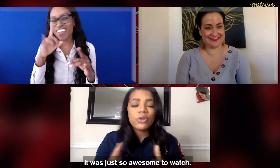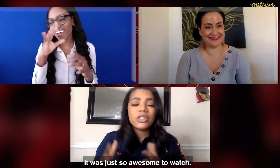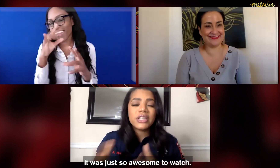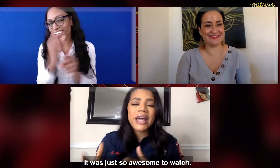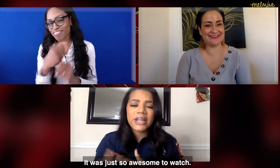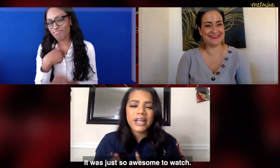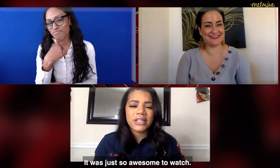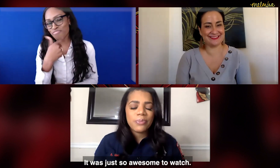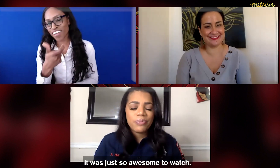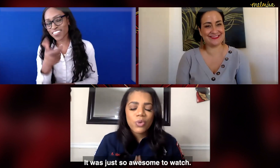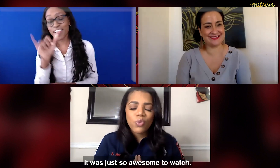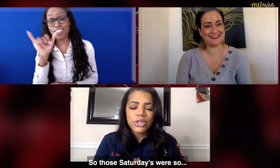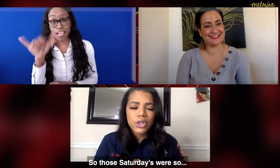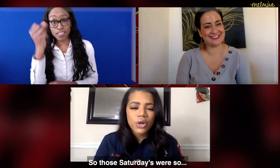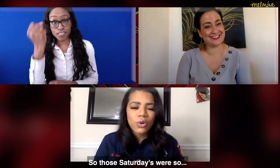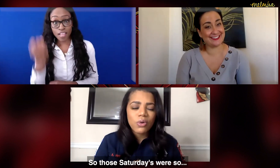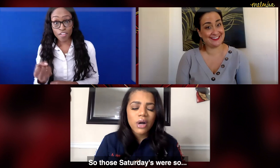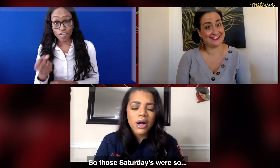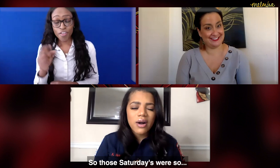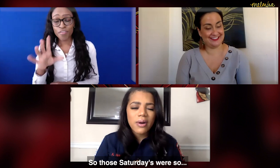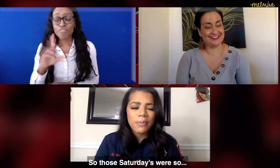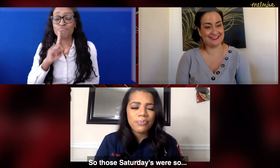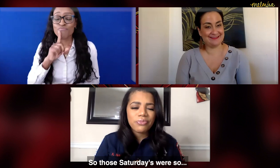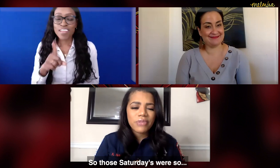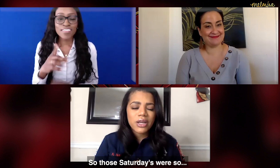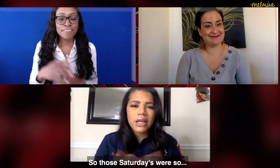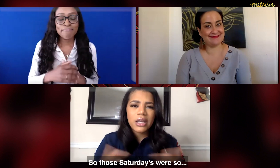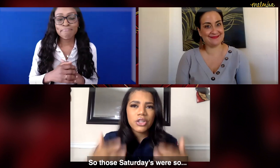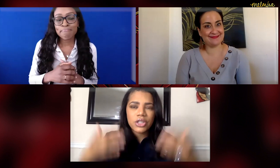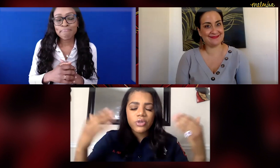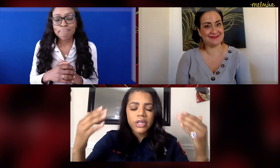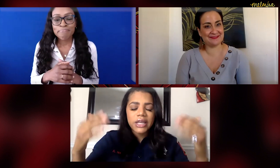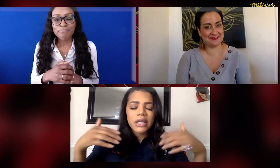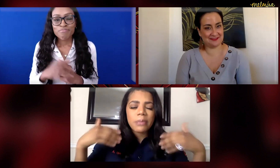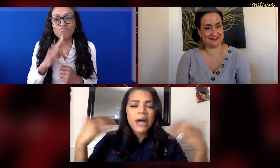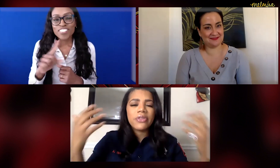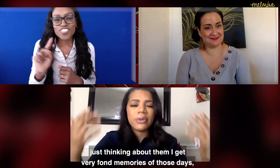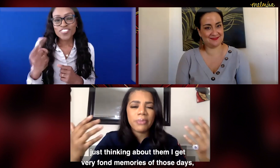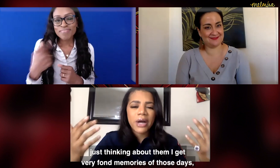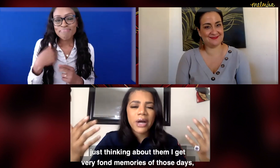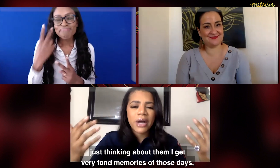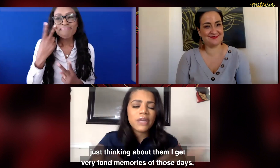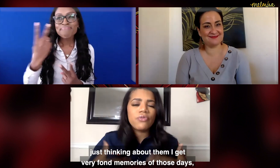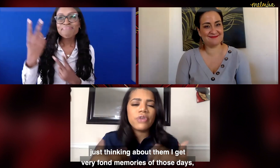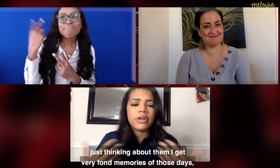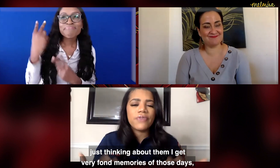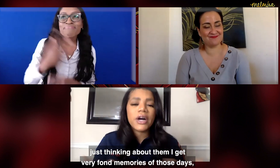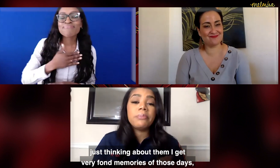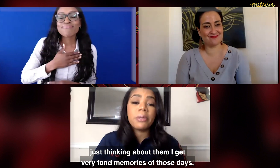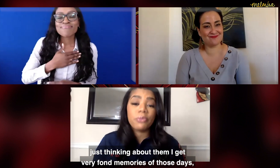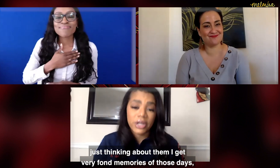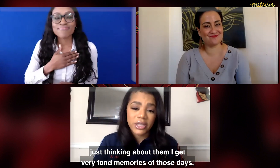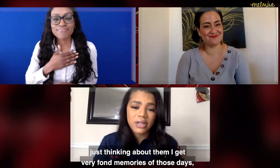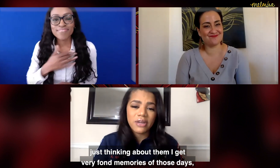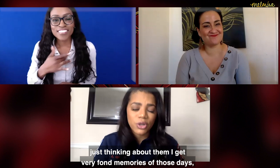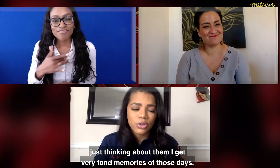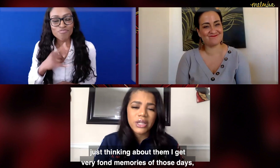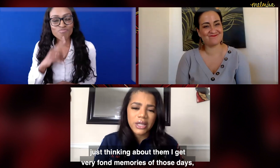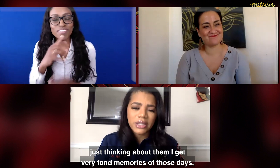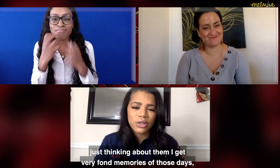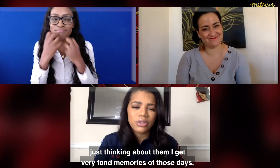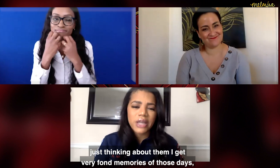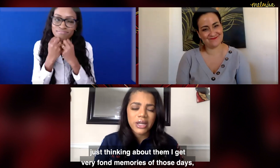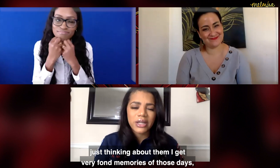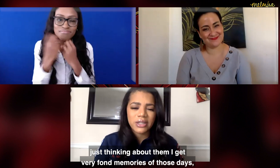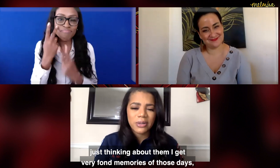So those Saturdays were so, just thinking about them, I get very fond memories of those